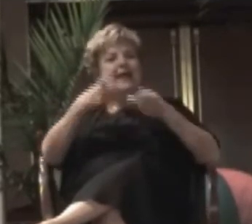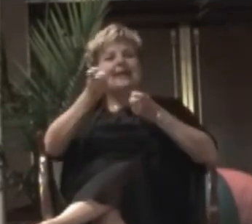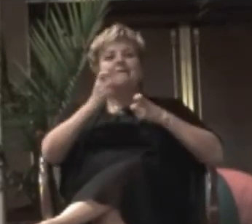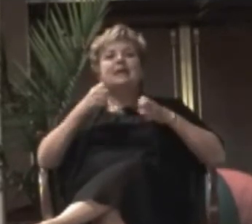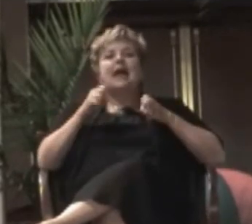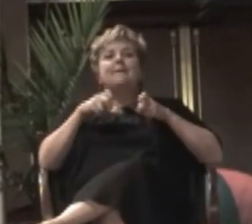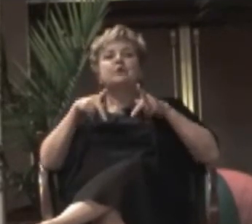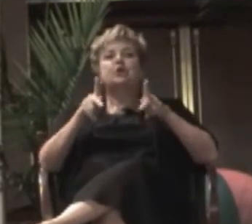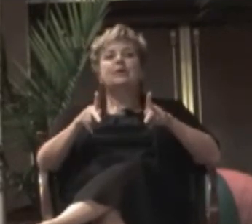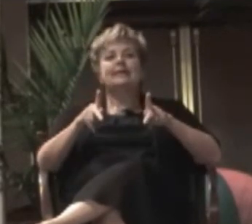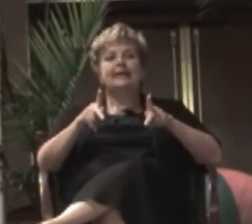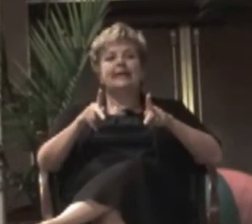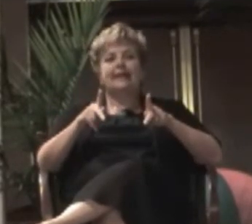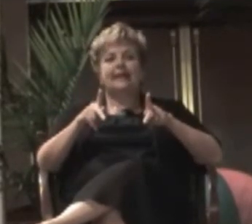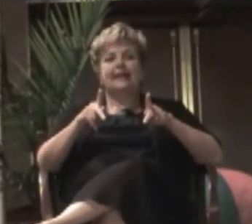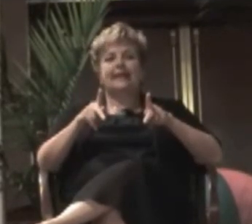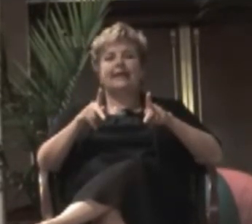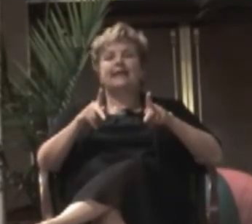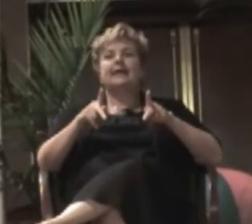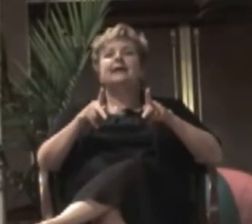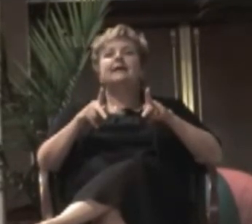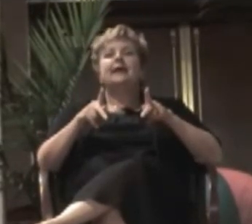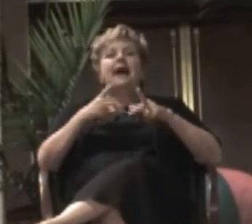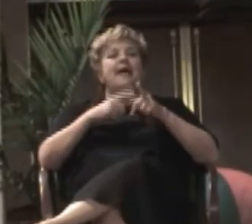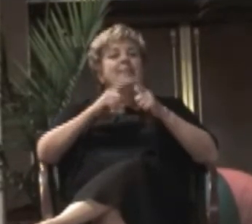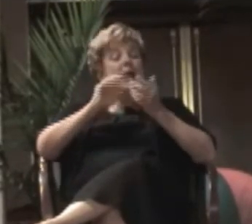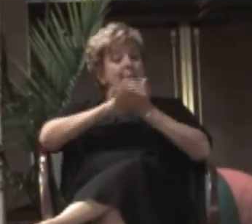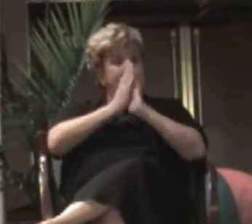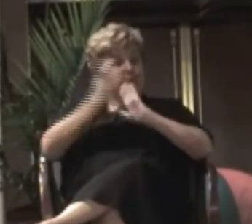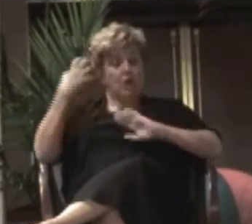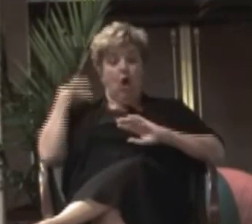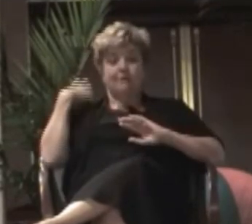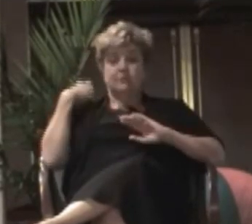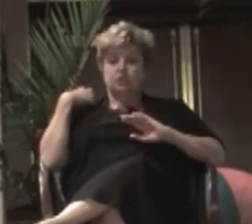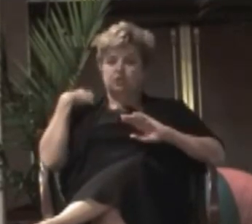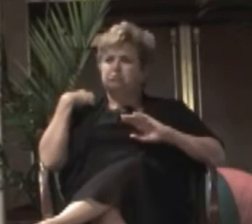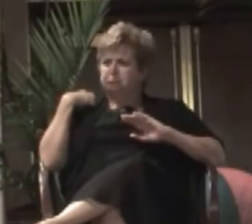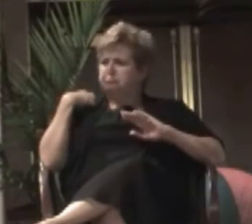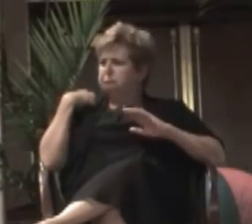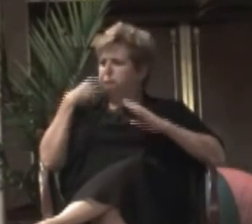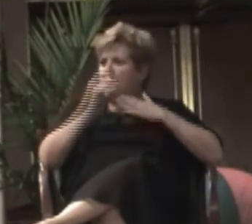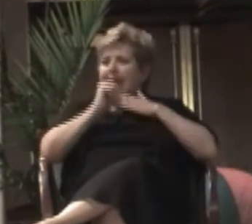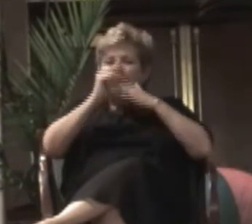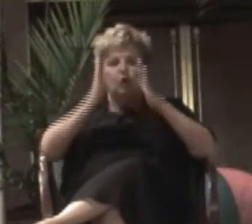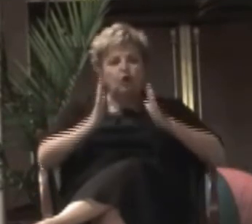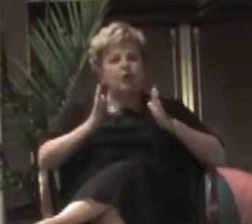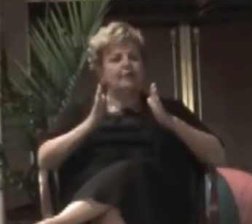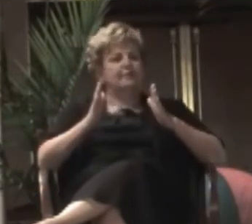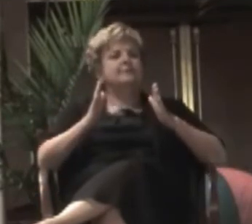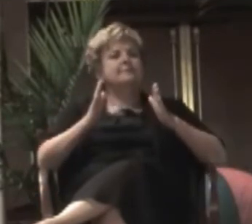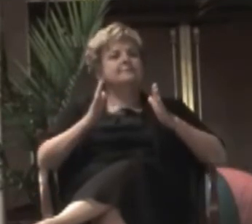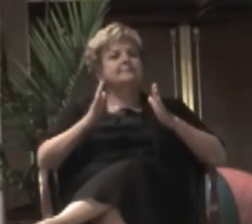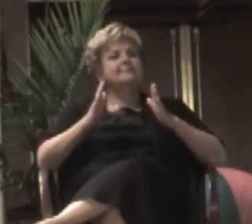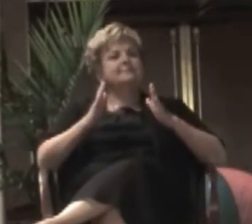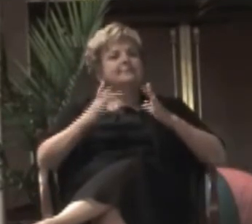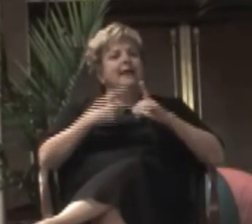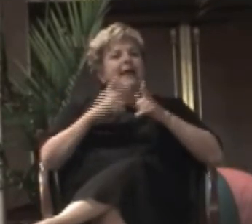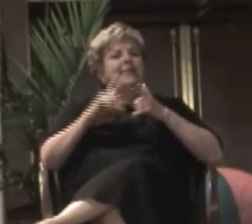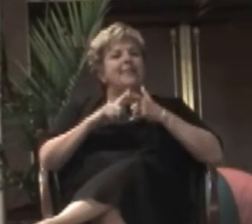go into leadership training and ultimately to become an officer and a leader of men. And then my true shell colors